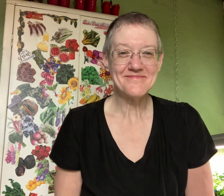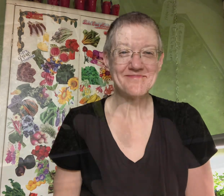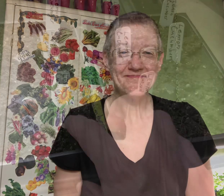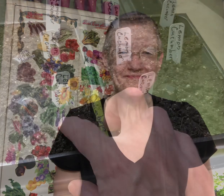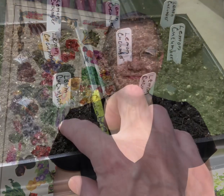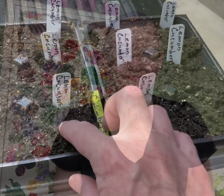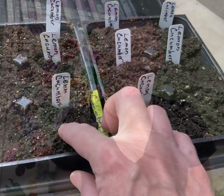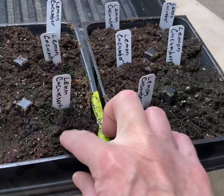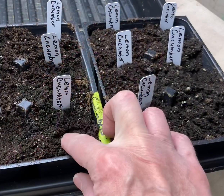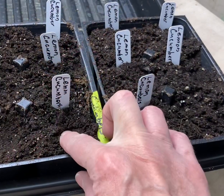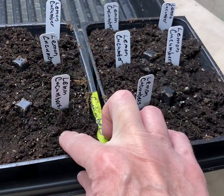hold in the moisture.